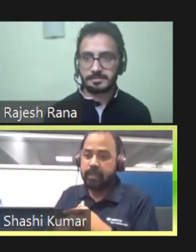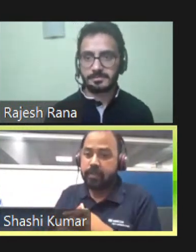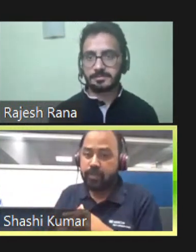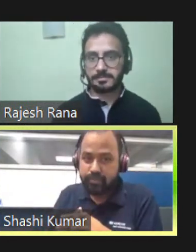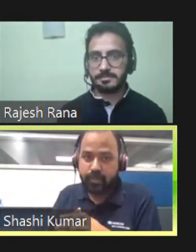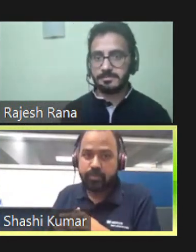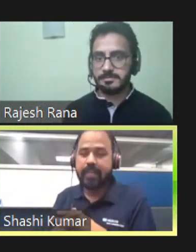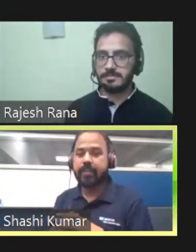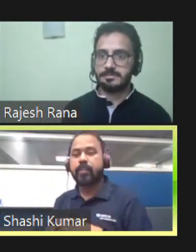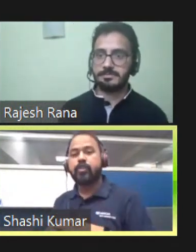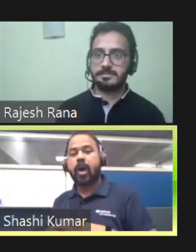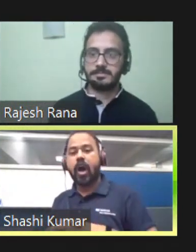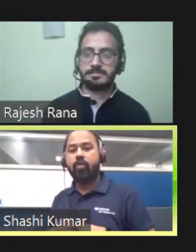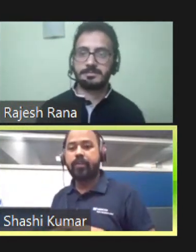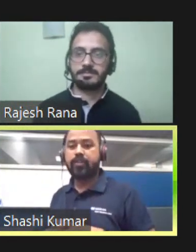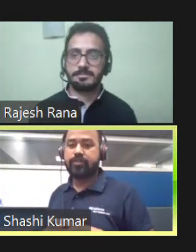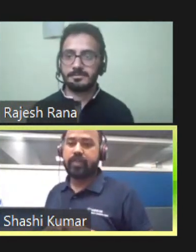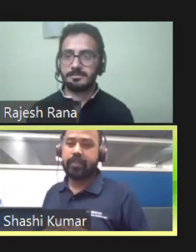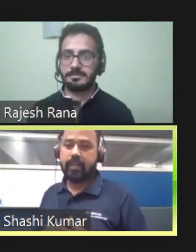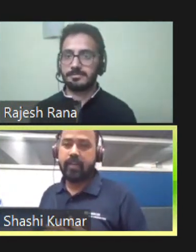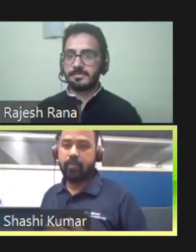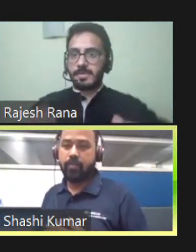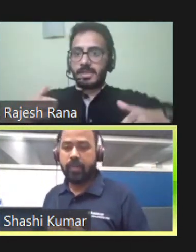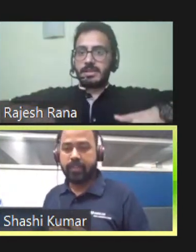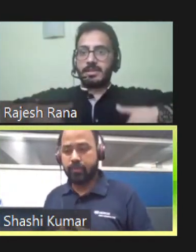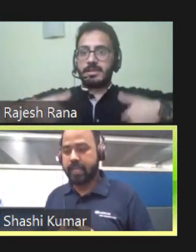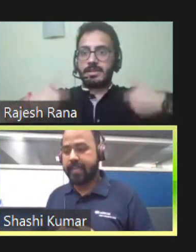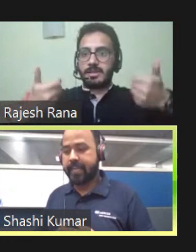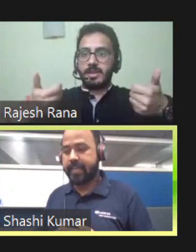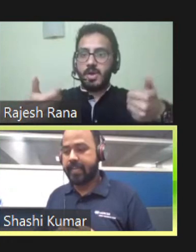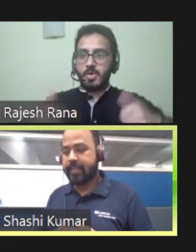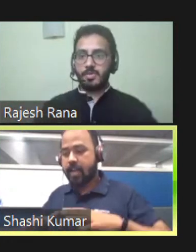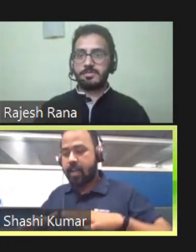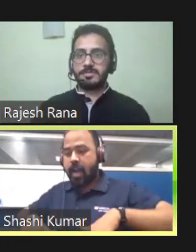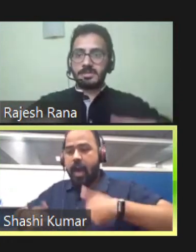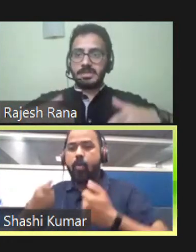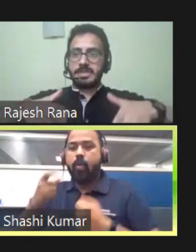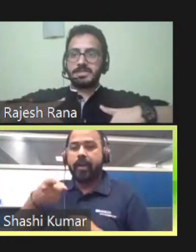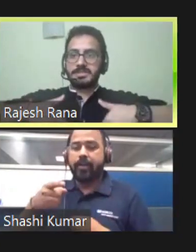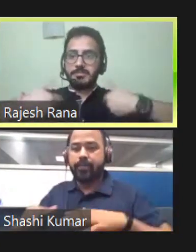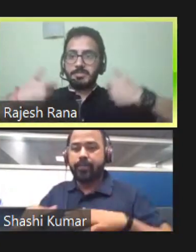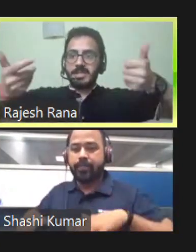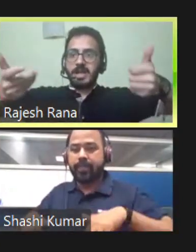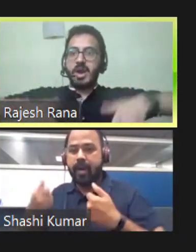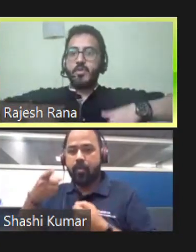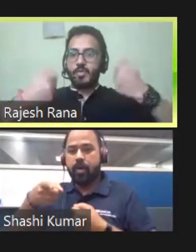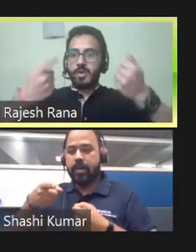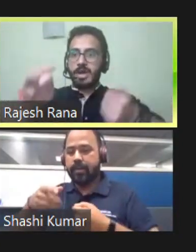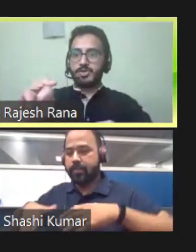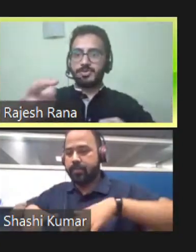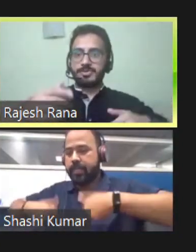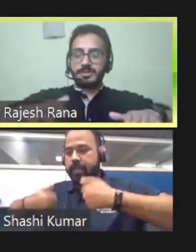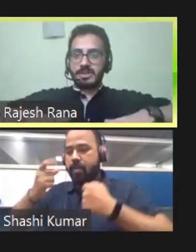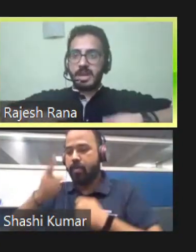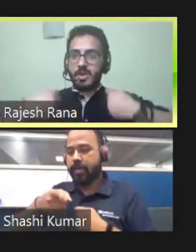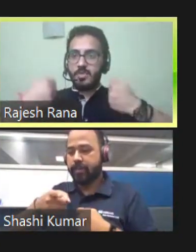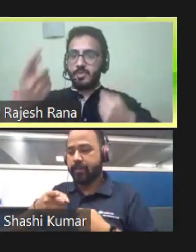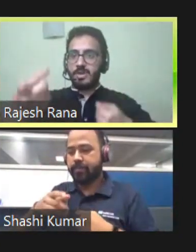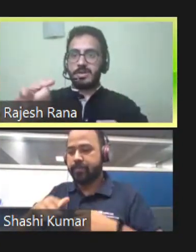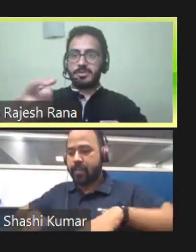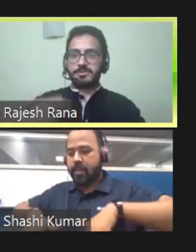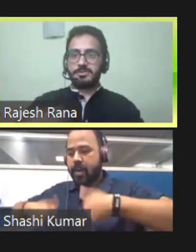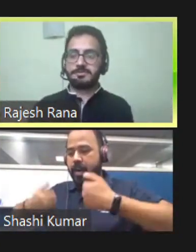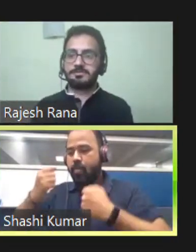should be able to do that. So how are you? If you are wanted to sign it, how are It's you? simple. How are you?